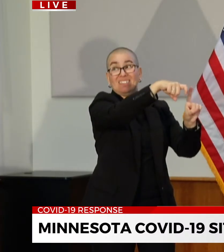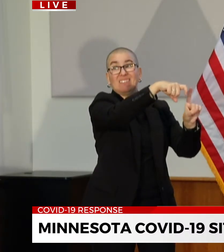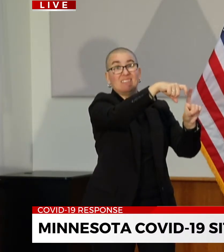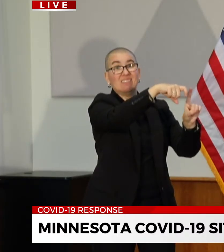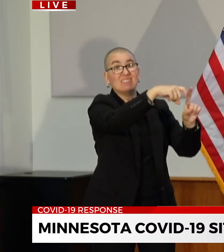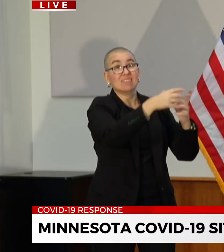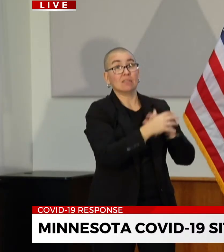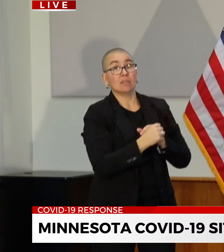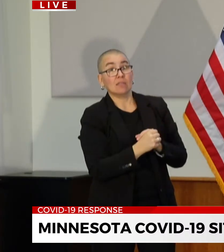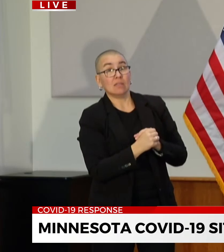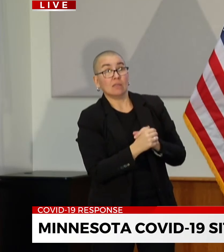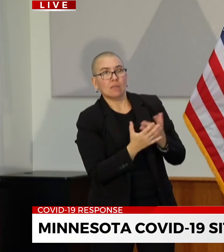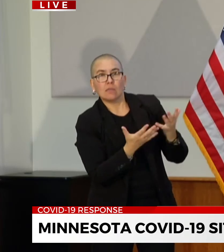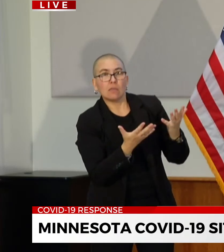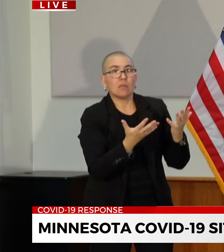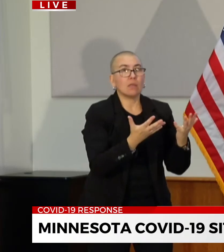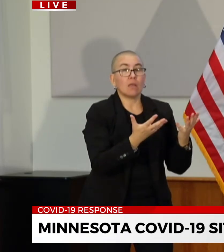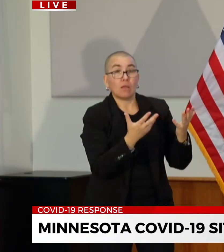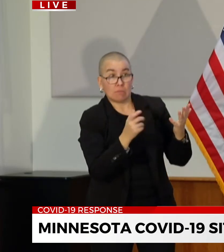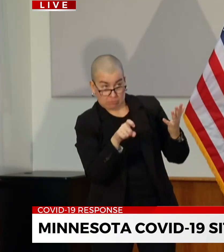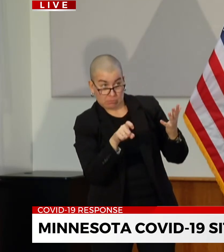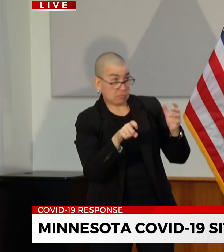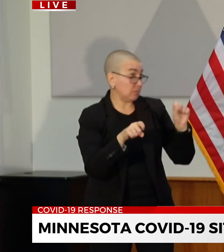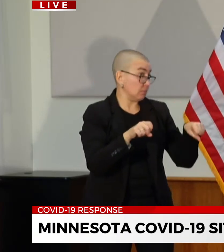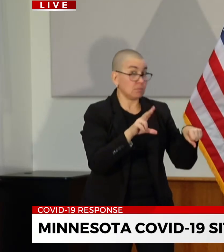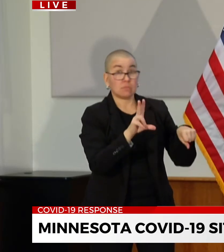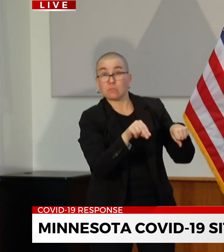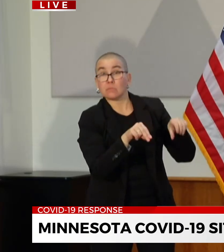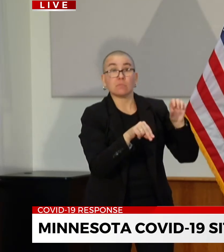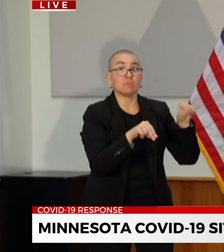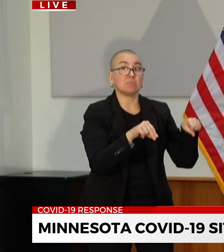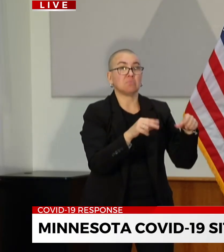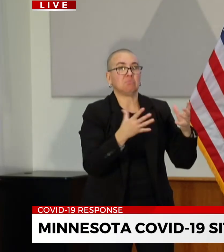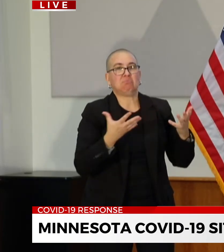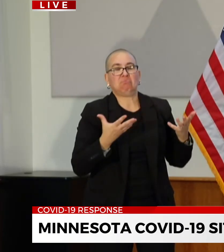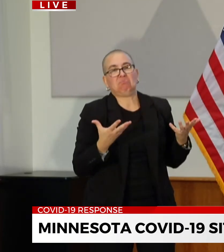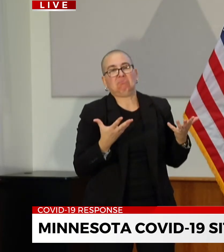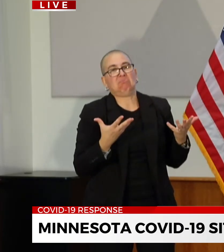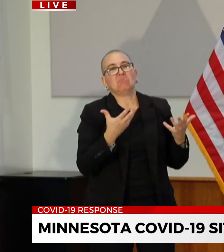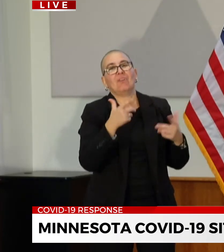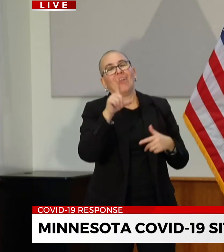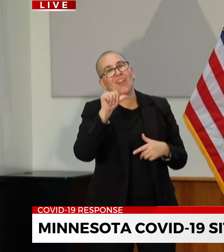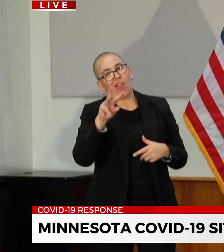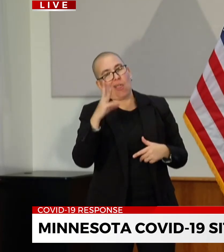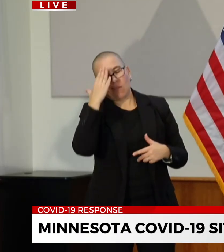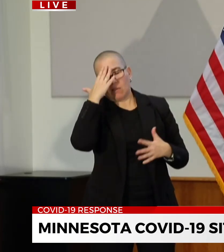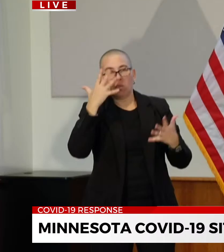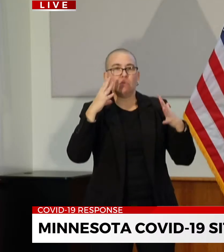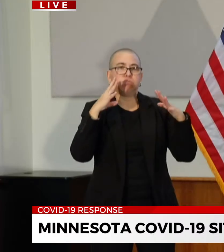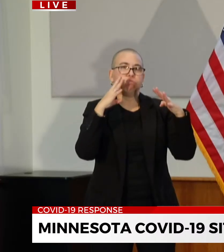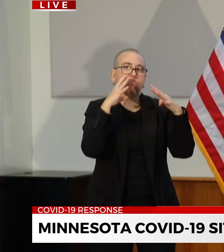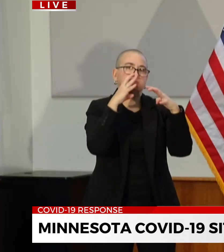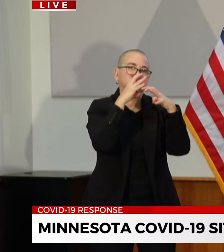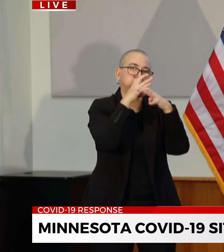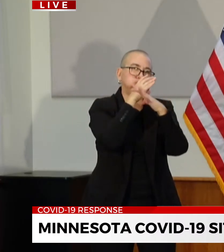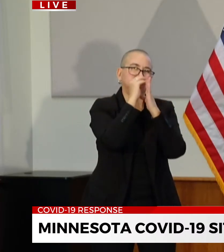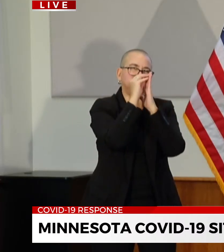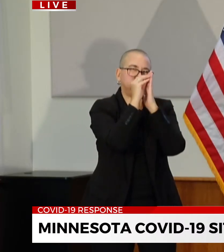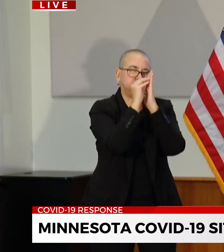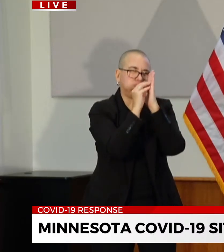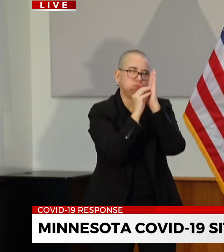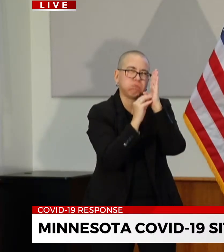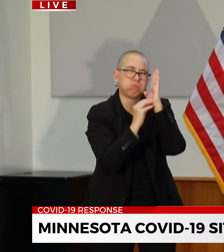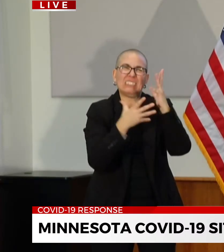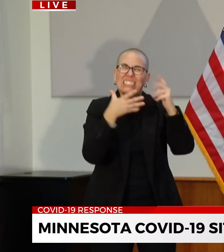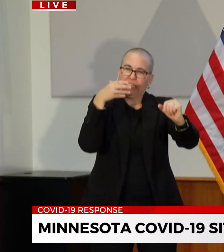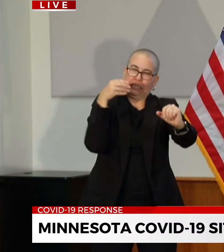Do you need it or not need it? But the law doesn't actually read that way because it applies more to power generating plants than it would a pipeline.